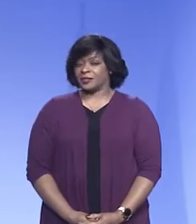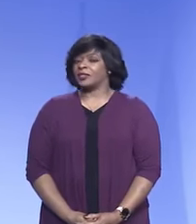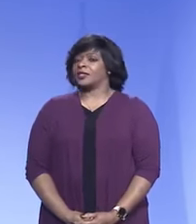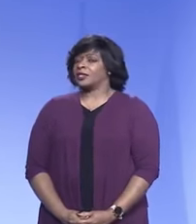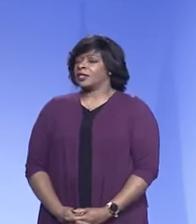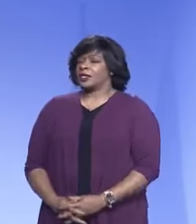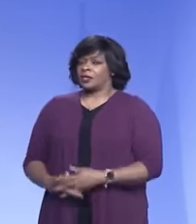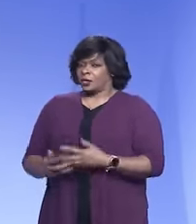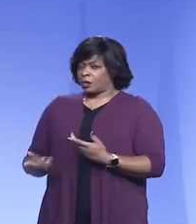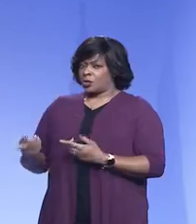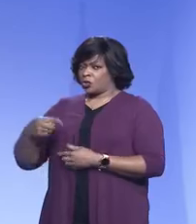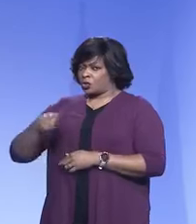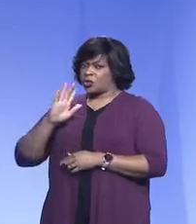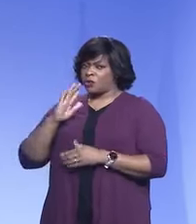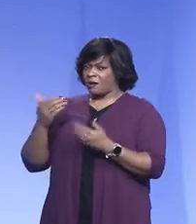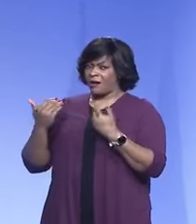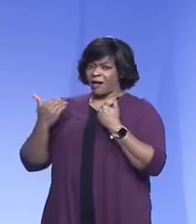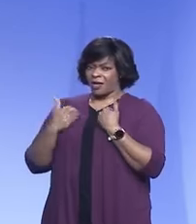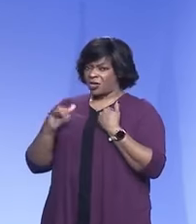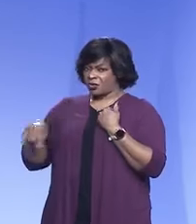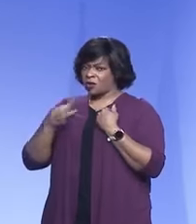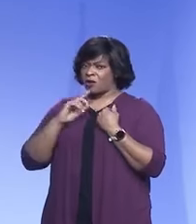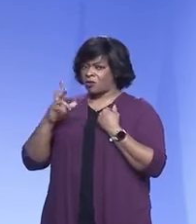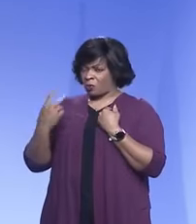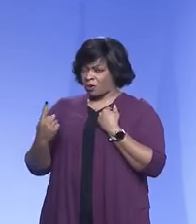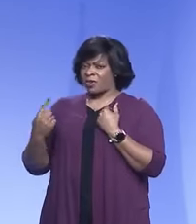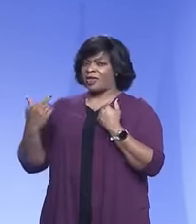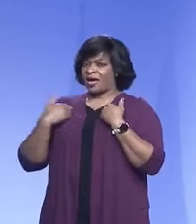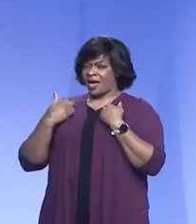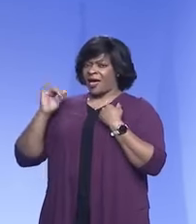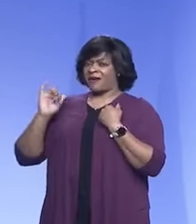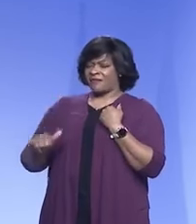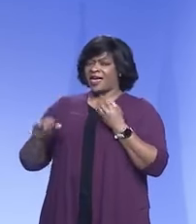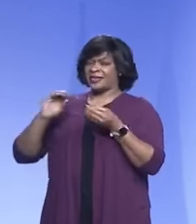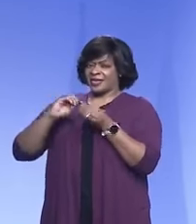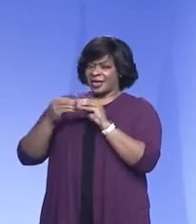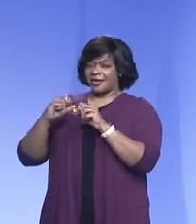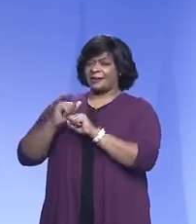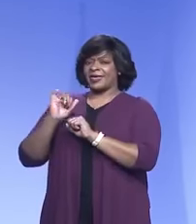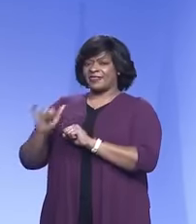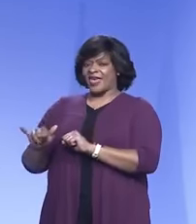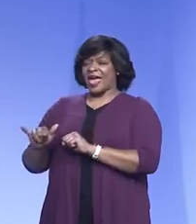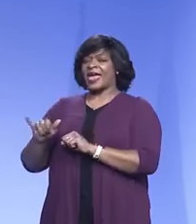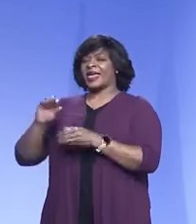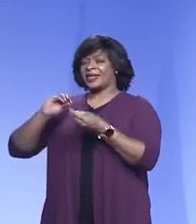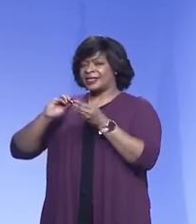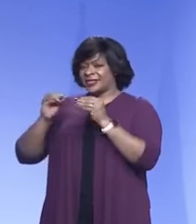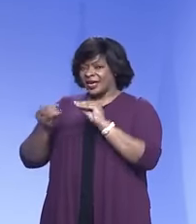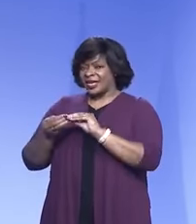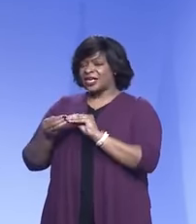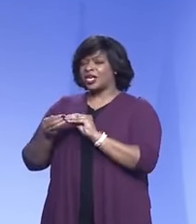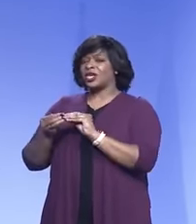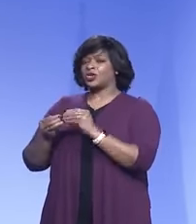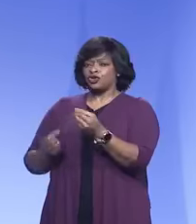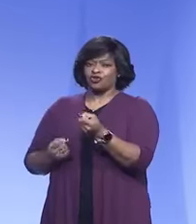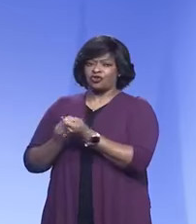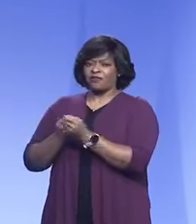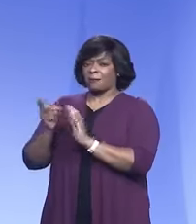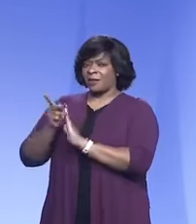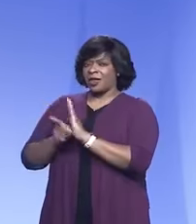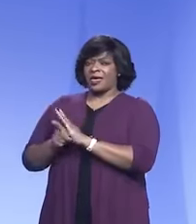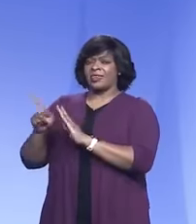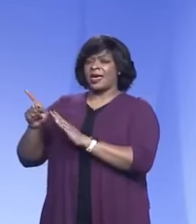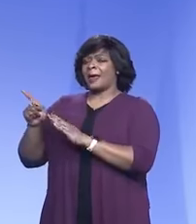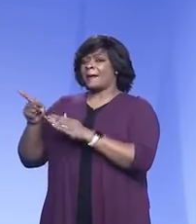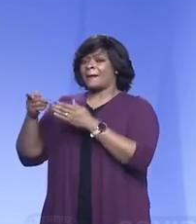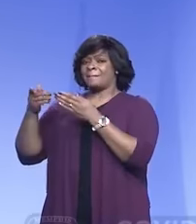I mean, wouldn't you all be the ones that would have that data to make data-driven policy? It seems like if public officials are